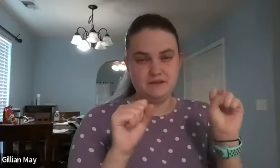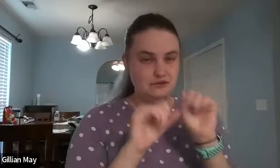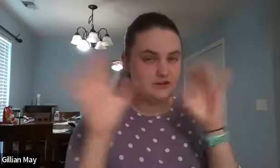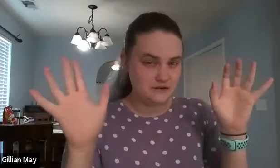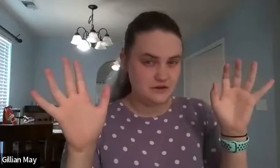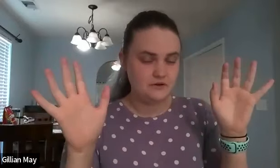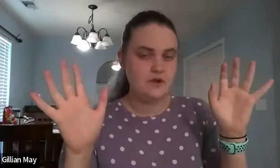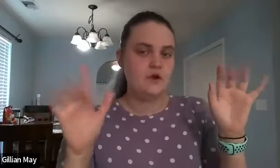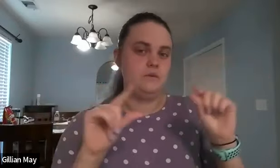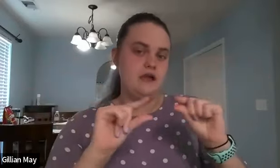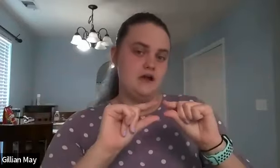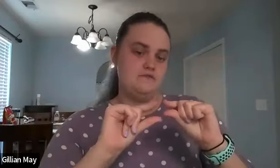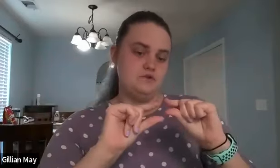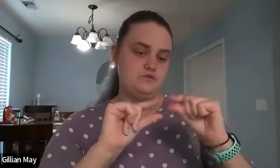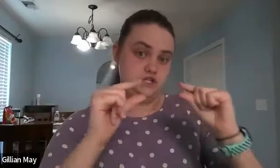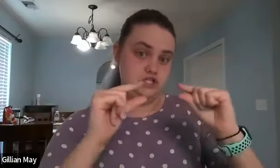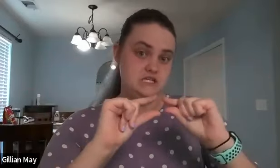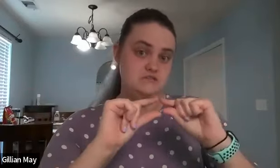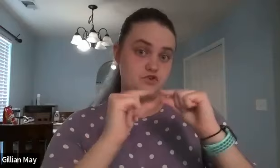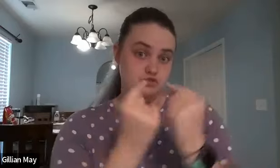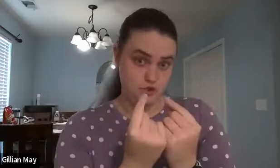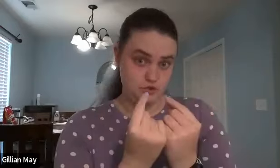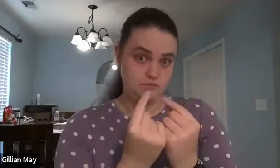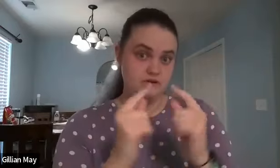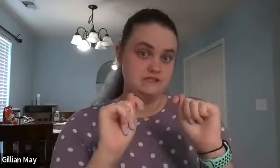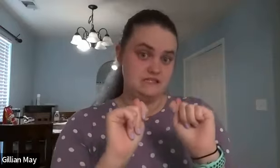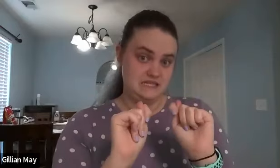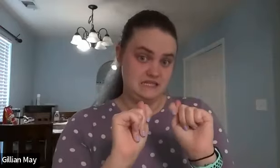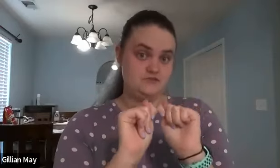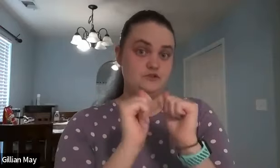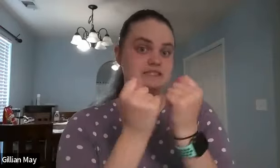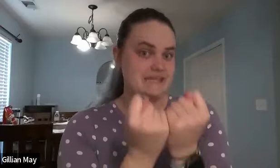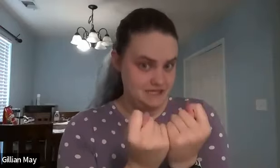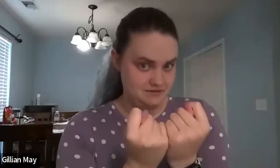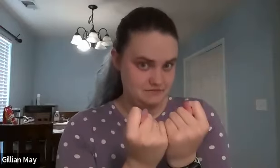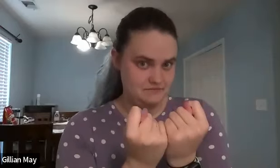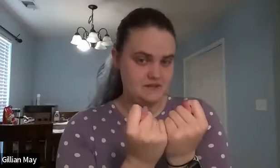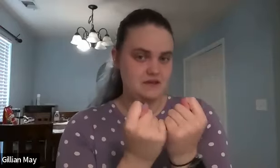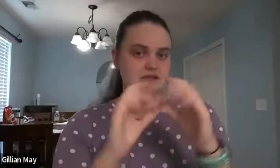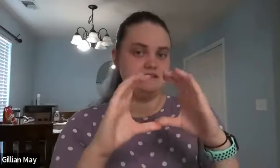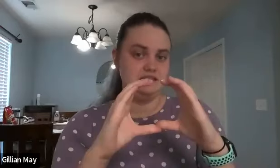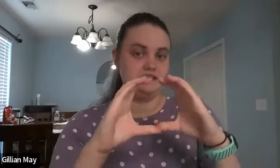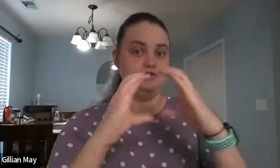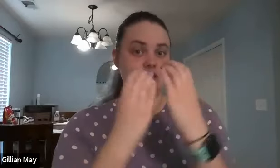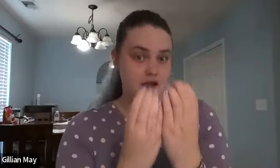little clearer, we have the G's for group, T's for team, C's for